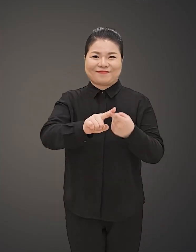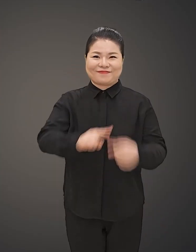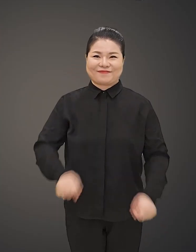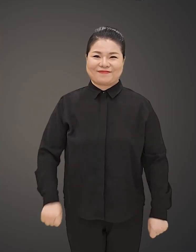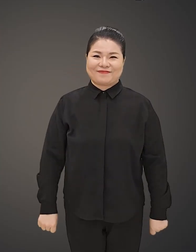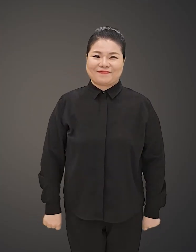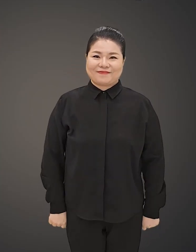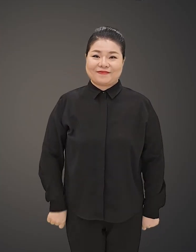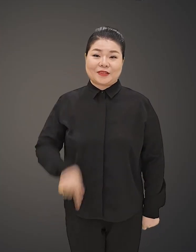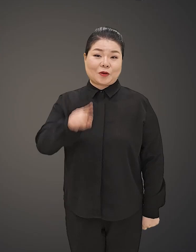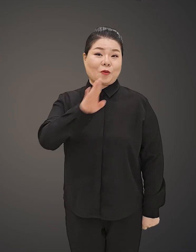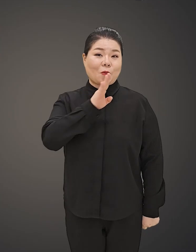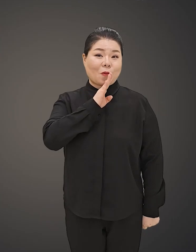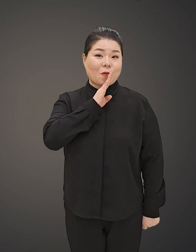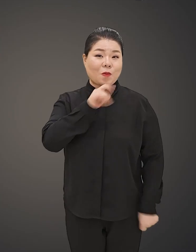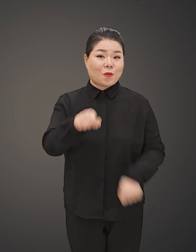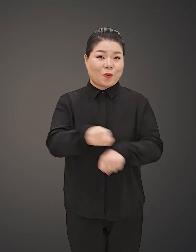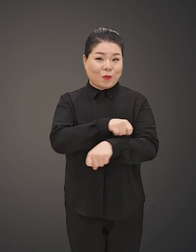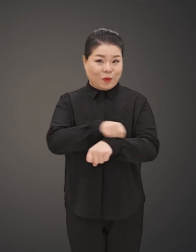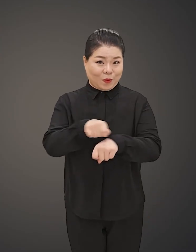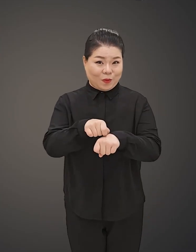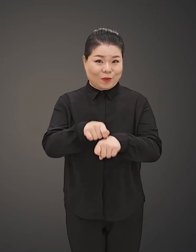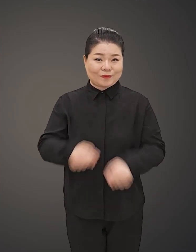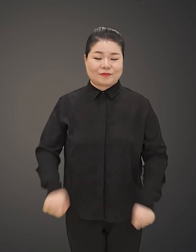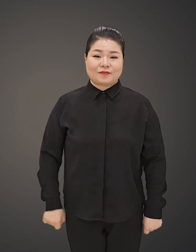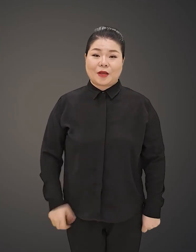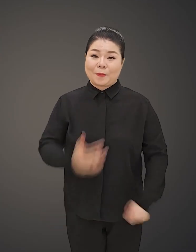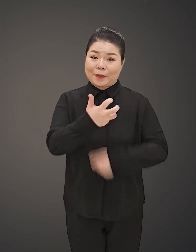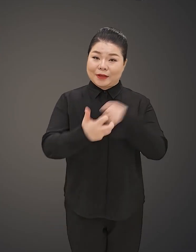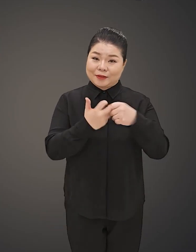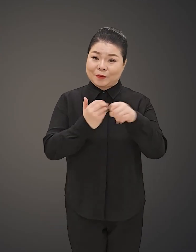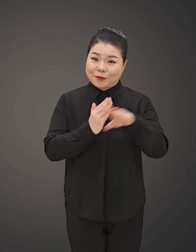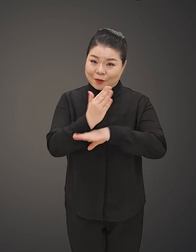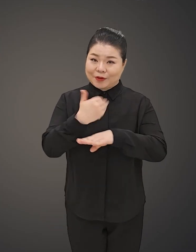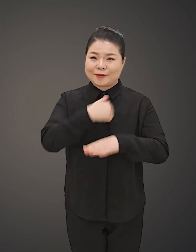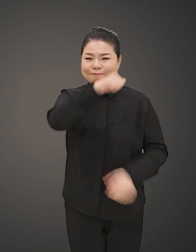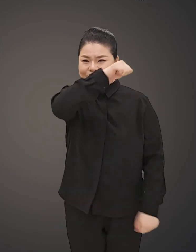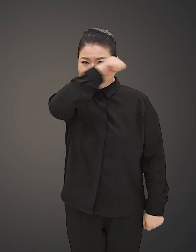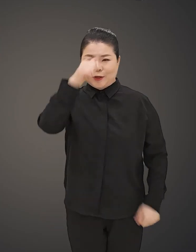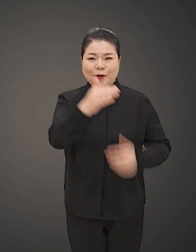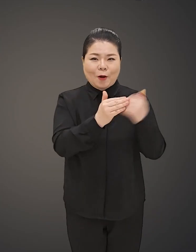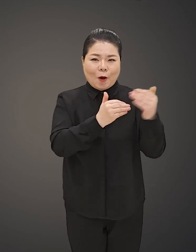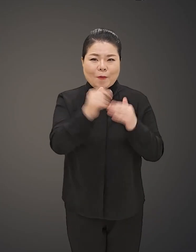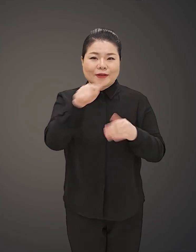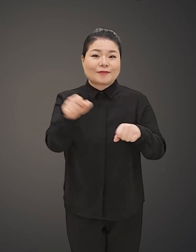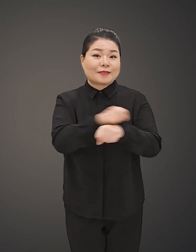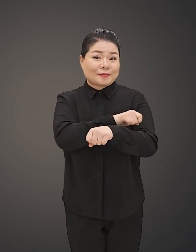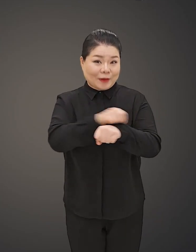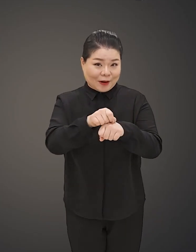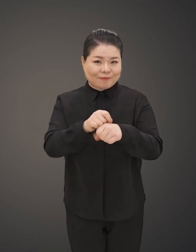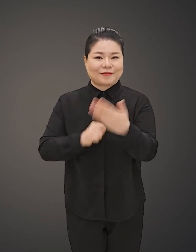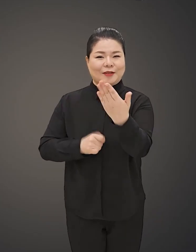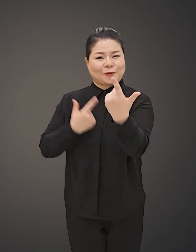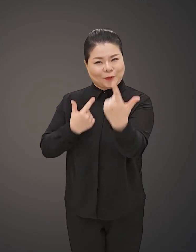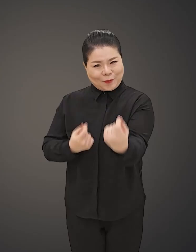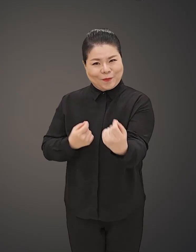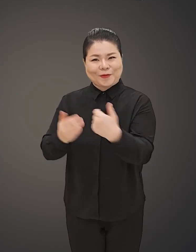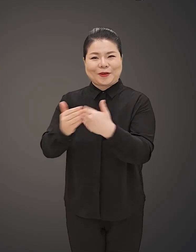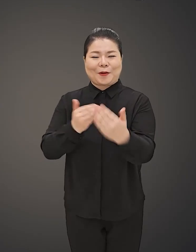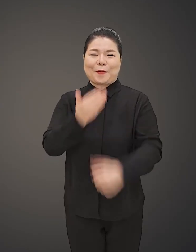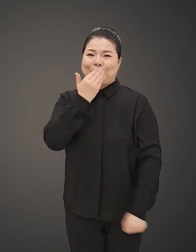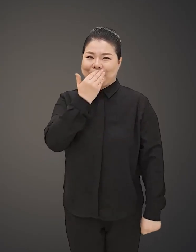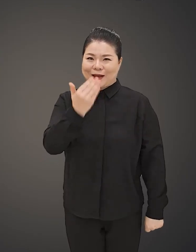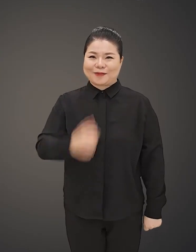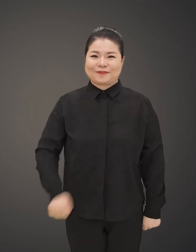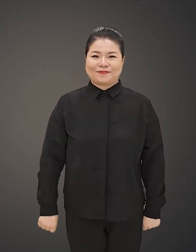art. It's very special. It can be very special for you. It has been for me for over 80